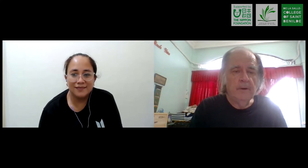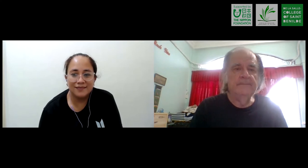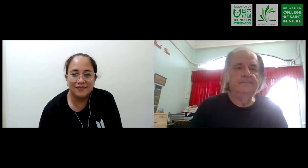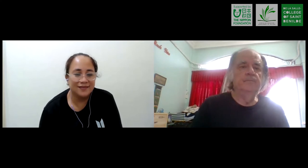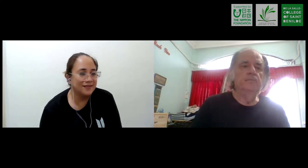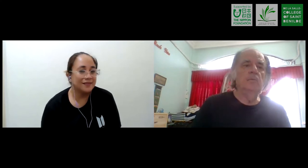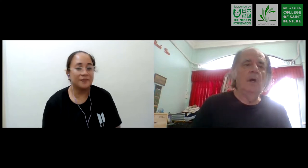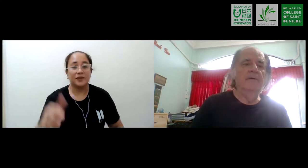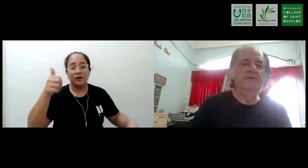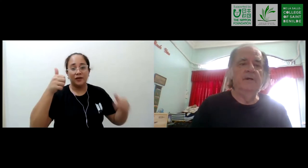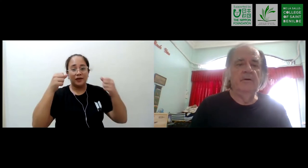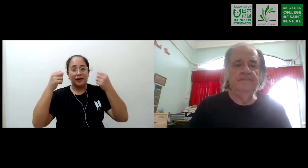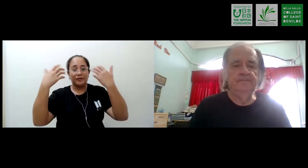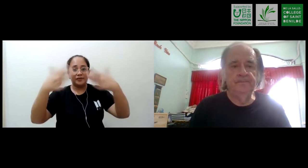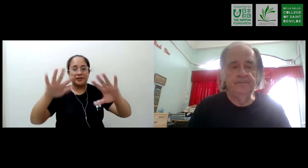Okay, I've sent it on.